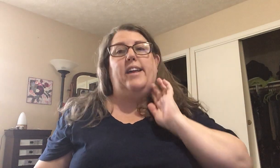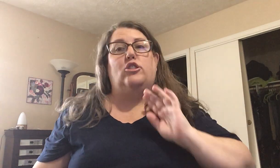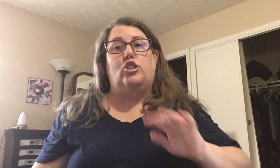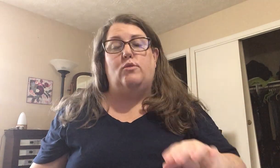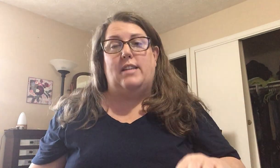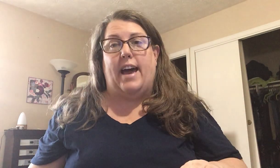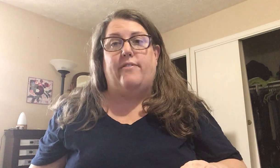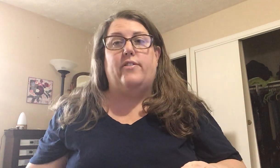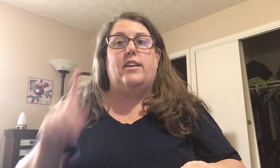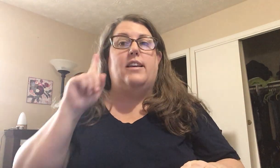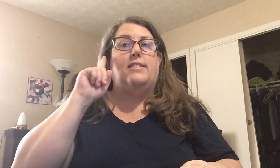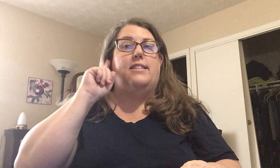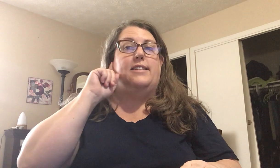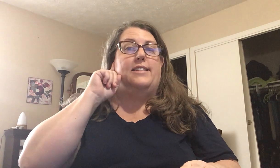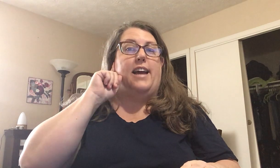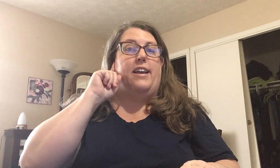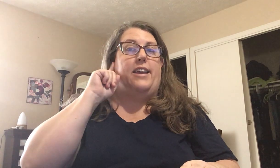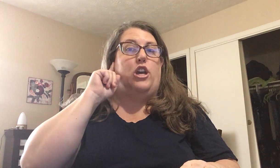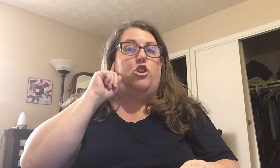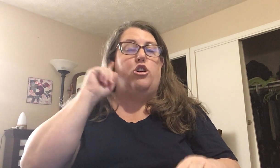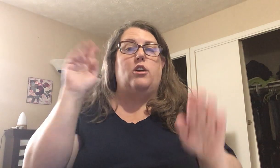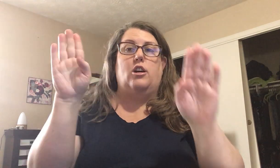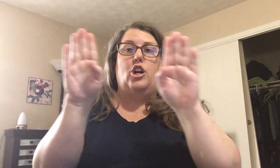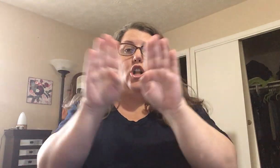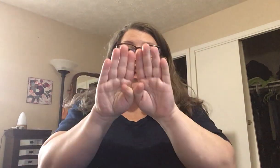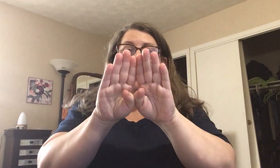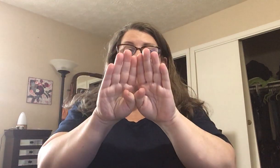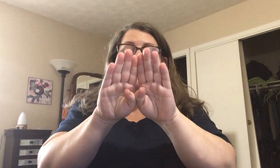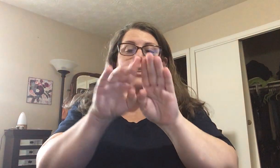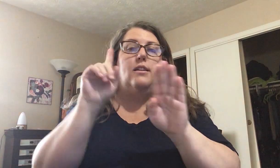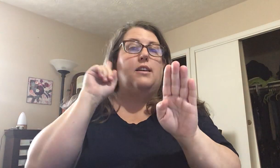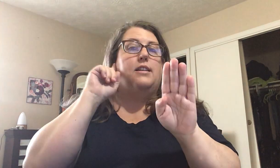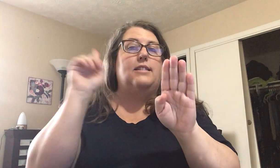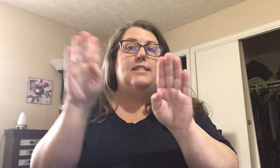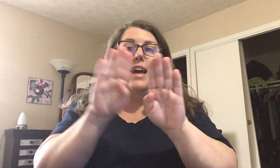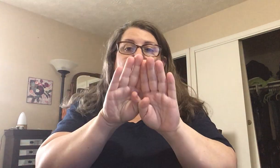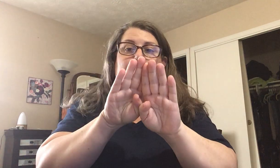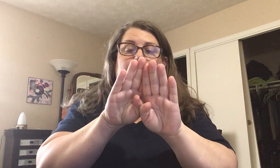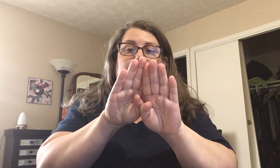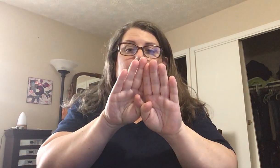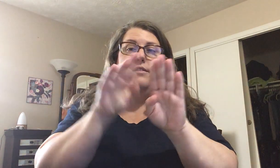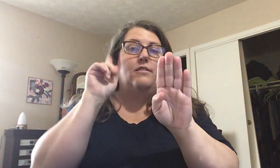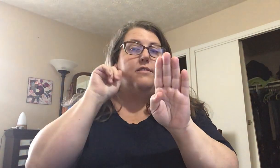to do deaf is ear closed. Deaf.